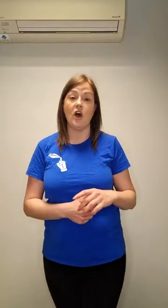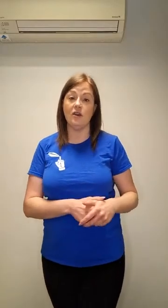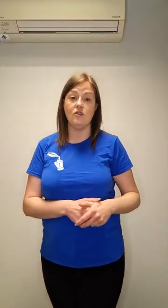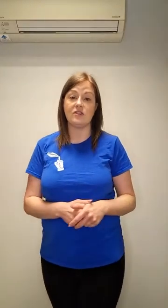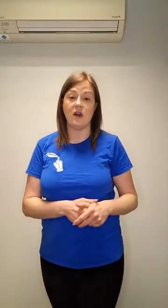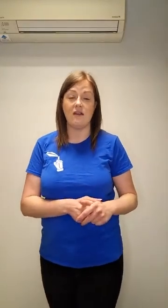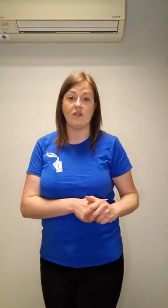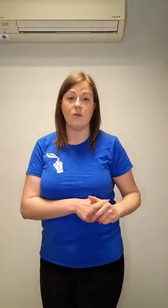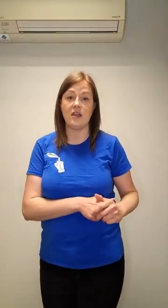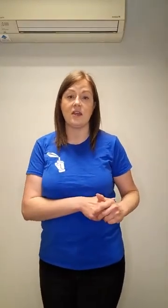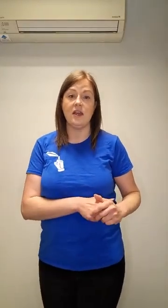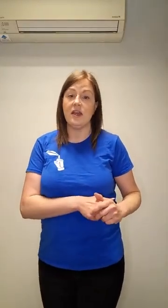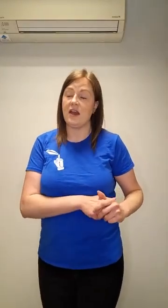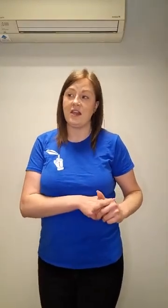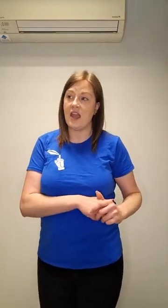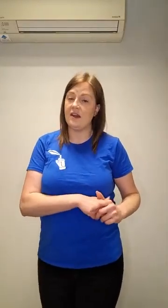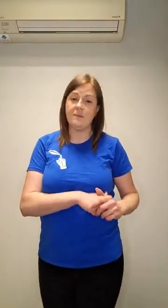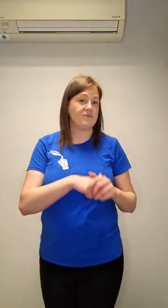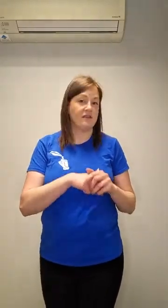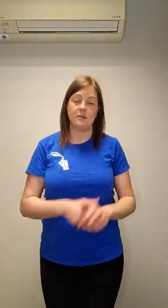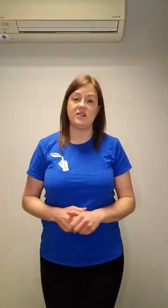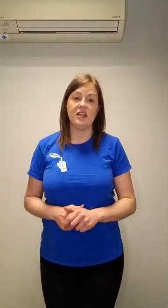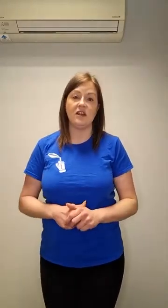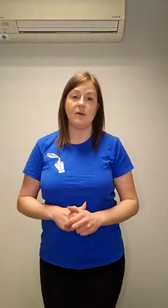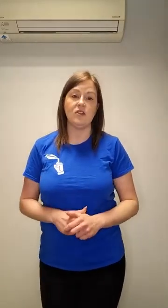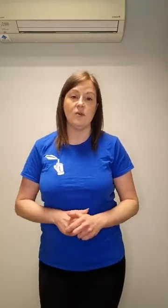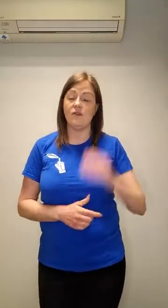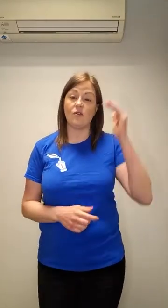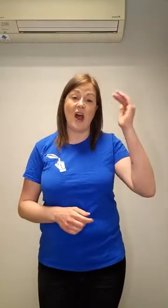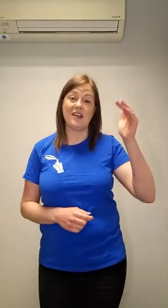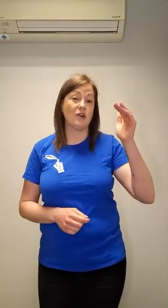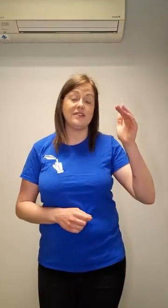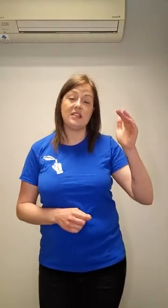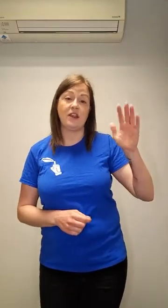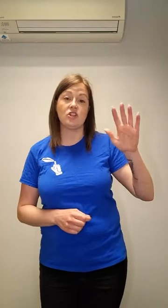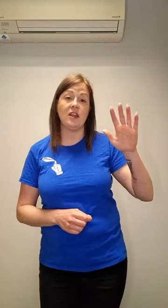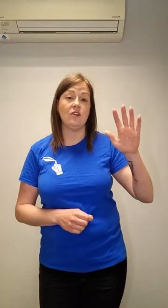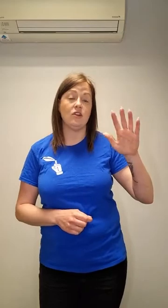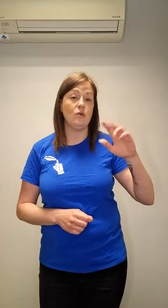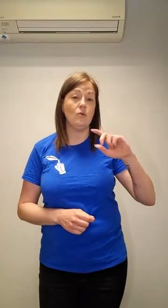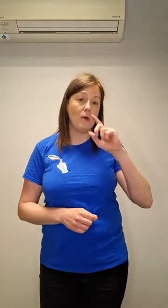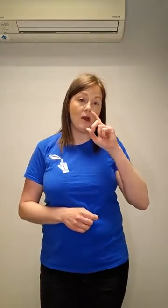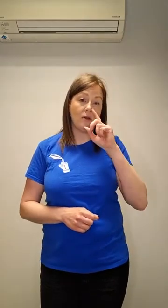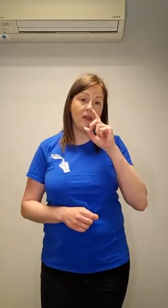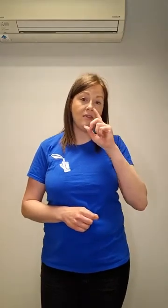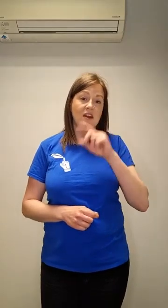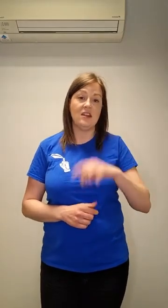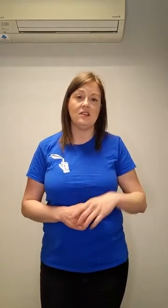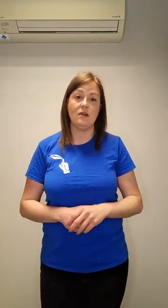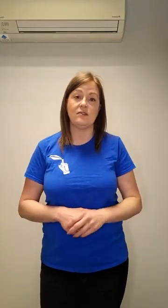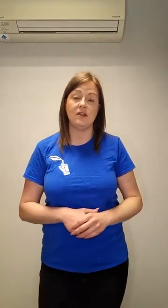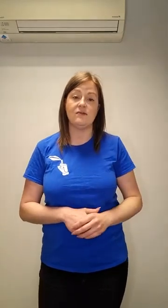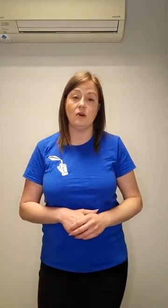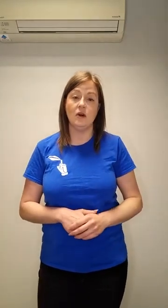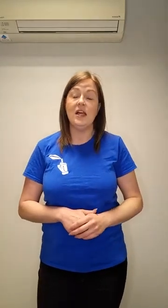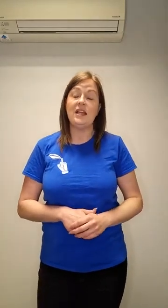a new sign every week. And again, if there's a particular one that you want, if you've got adults especially that you work with and need to know signs for, let